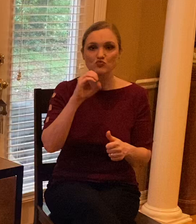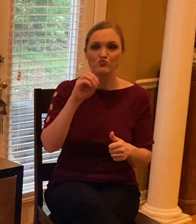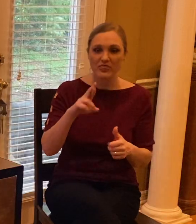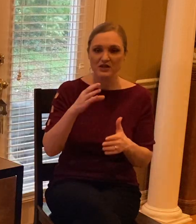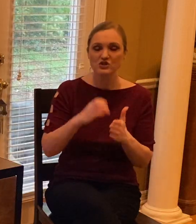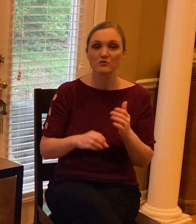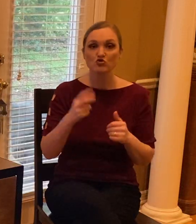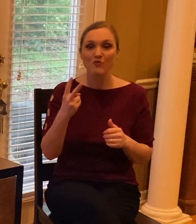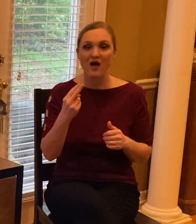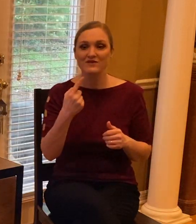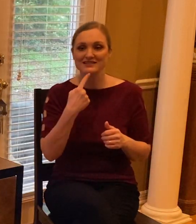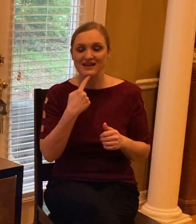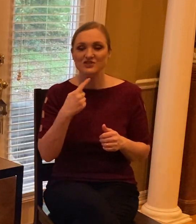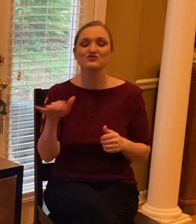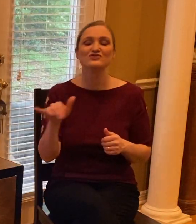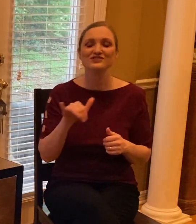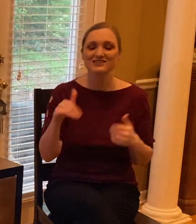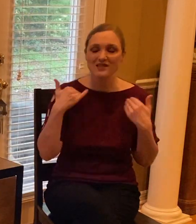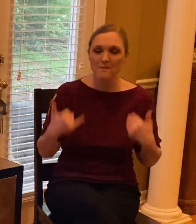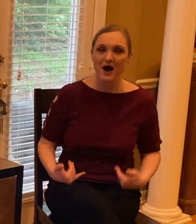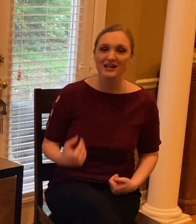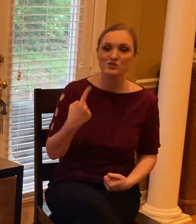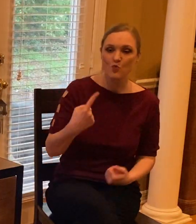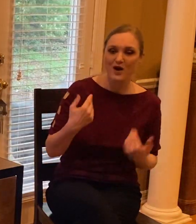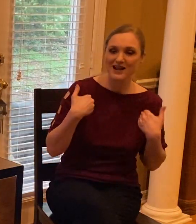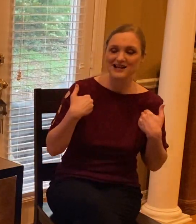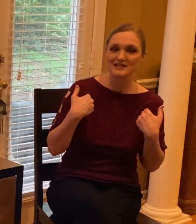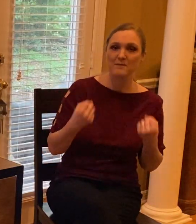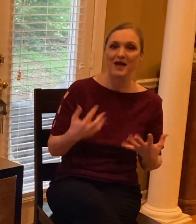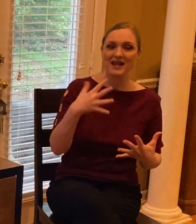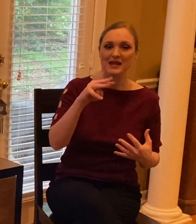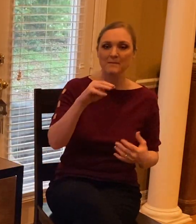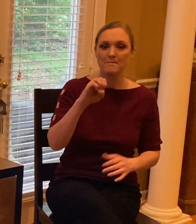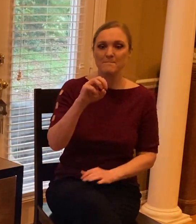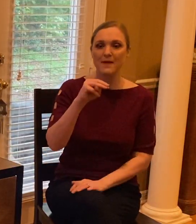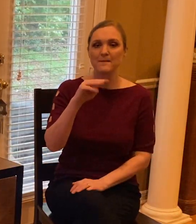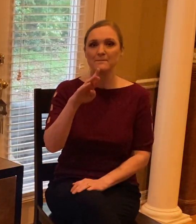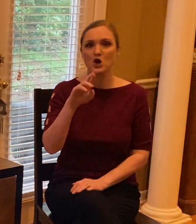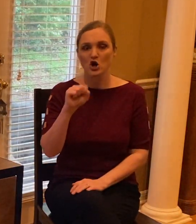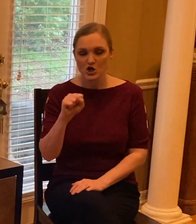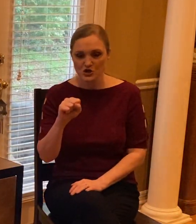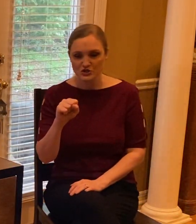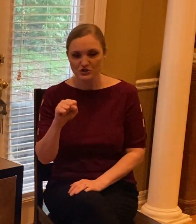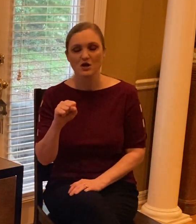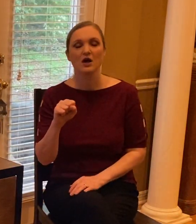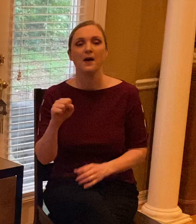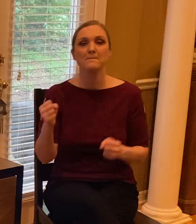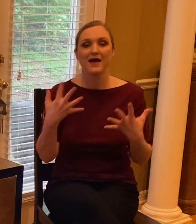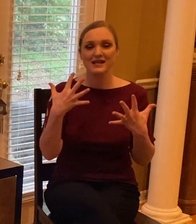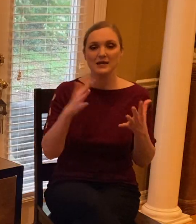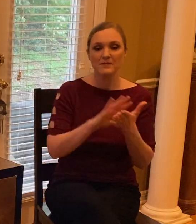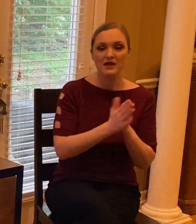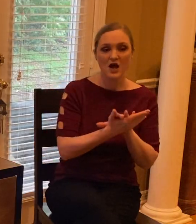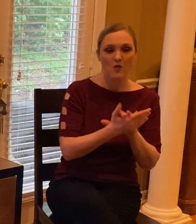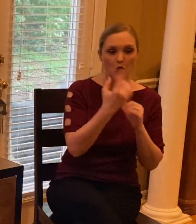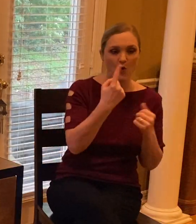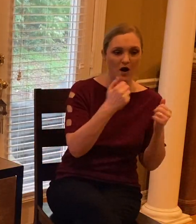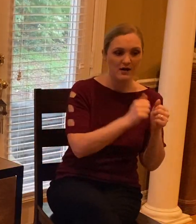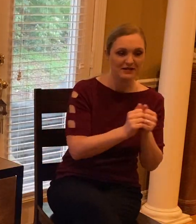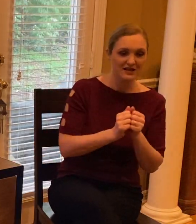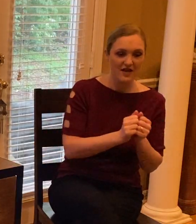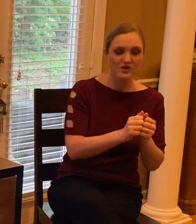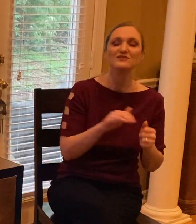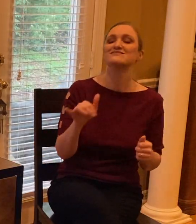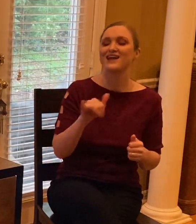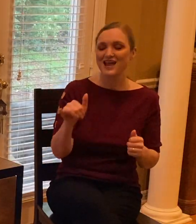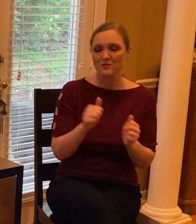12, he says, for just as the body is one and has many members, and all the members of the body, though many, are one body, so it is with